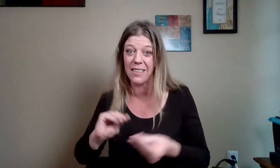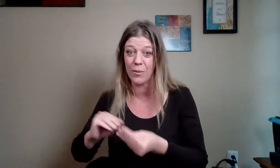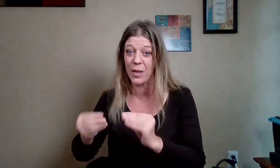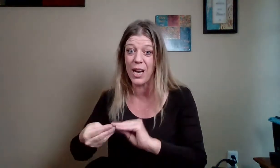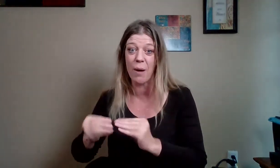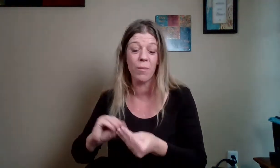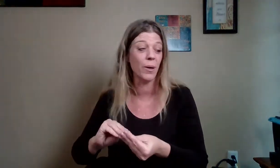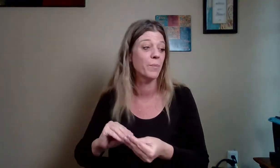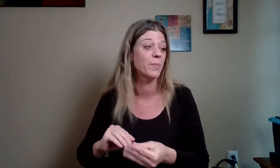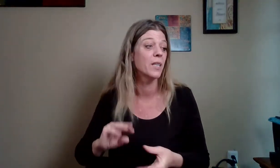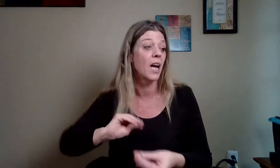So number.